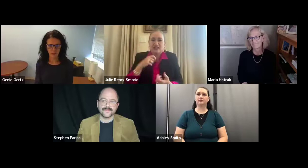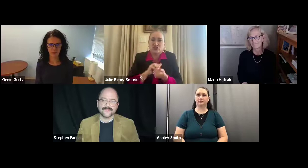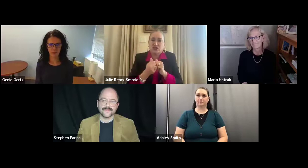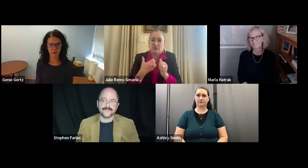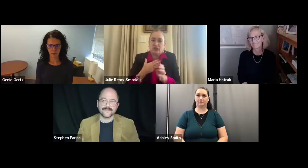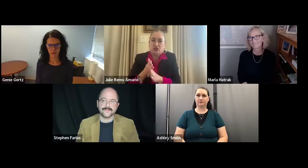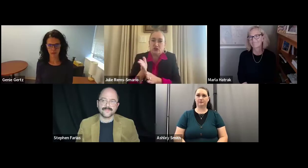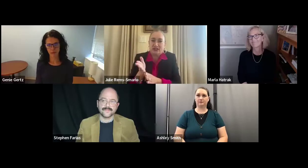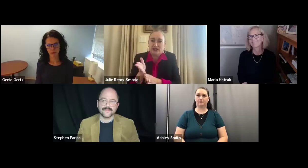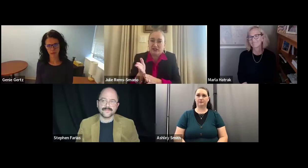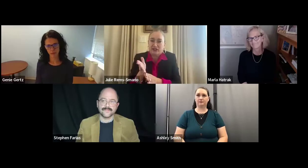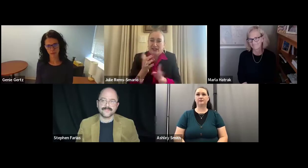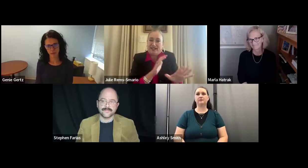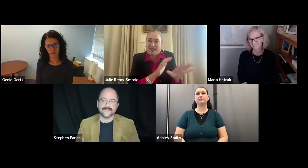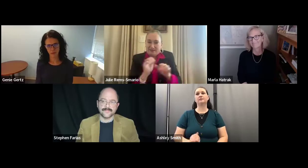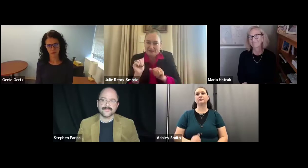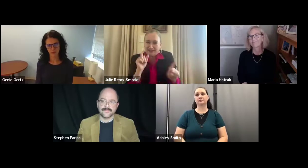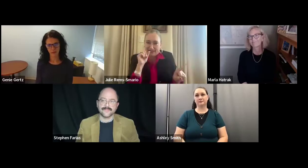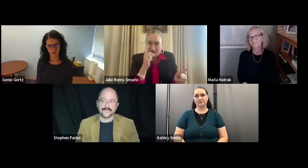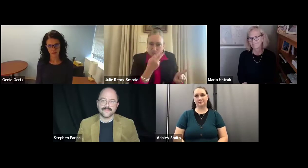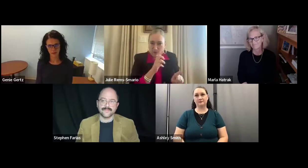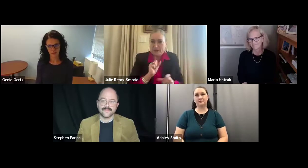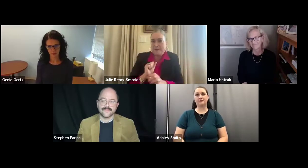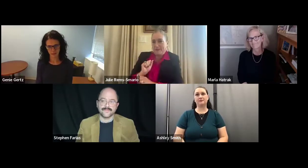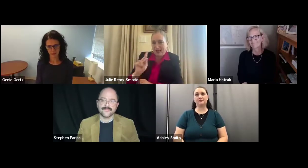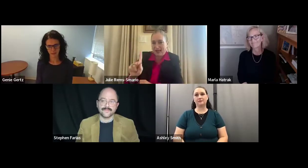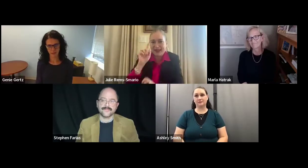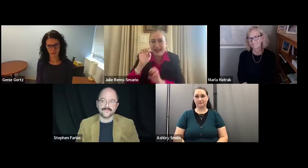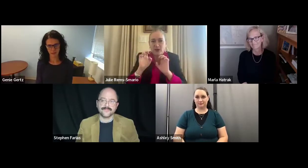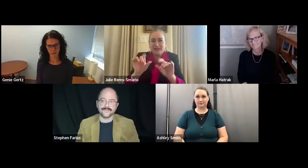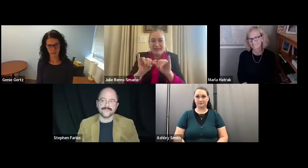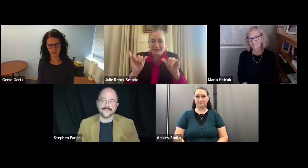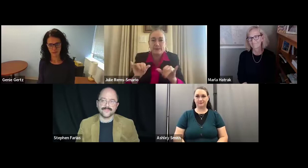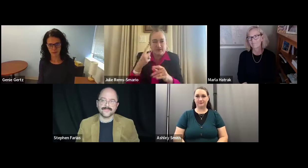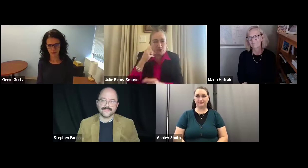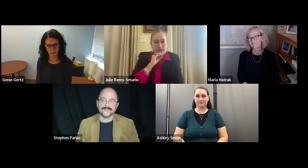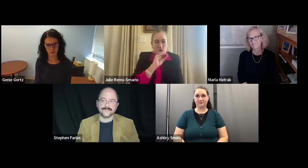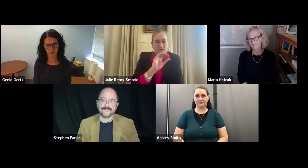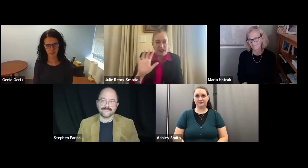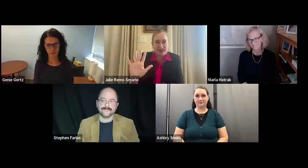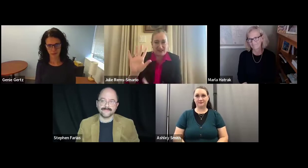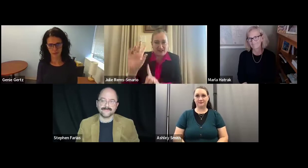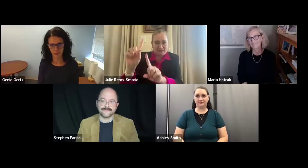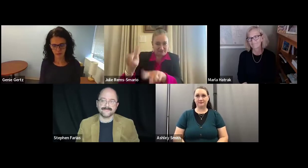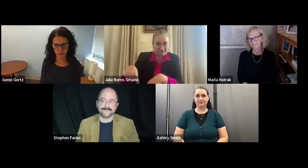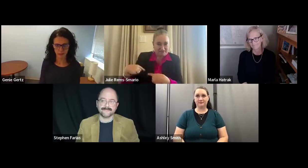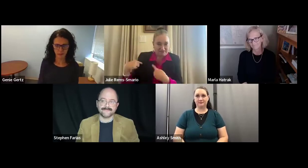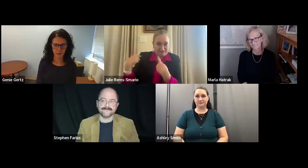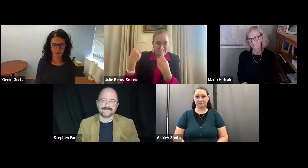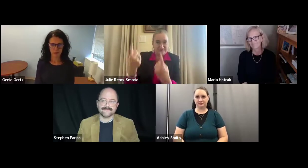that we saw the legislatures were not taking into consideration. So I left Deaf Hope as a result of this and decided my